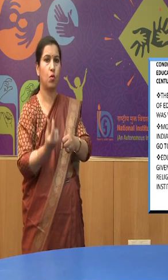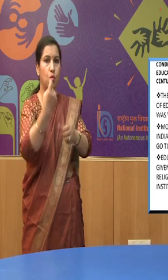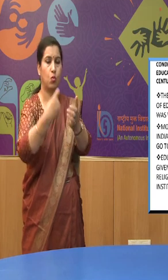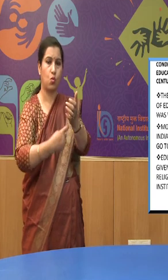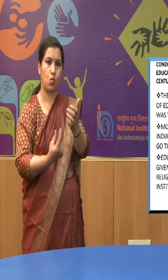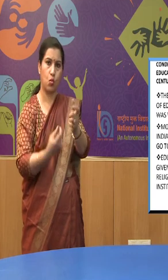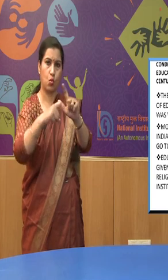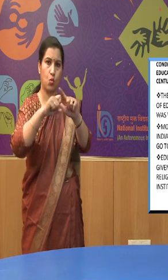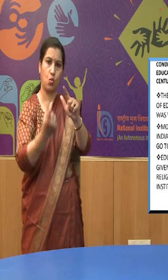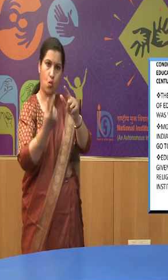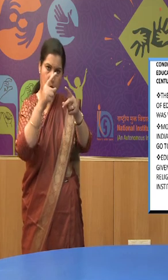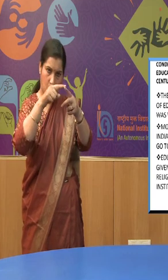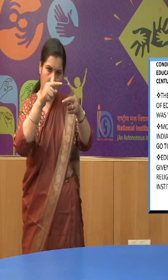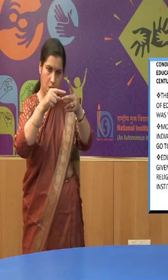Subjects like Sanskrit,